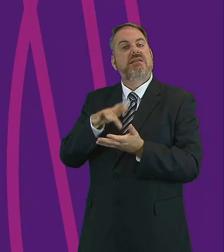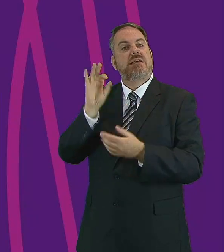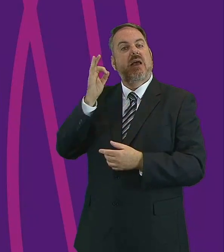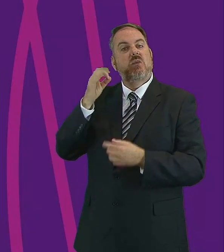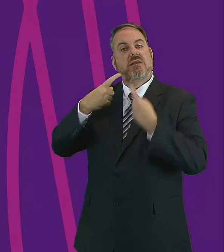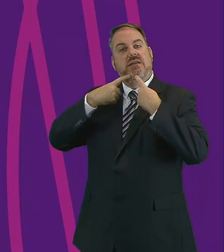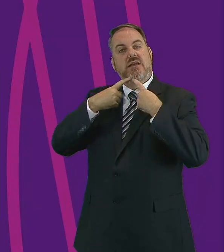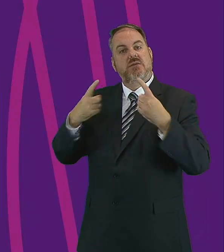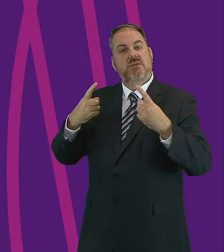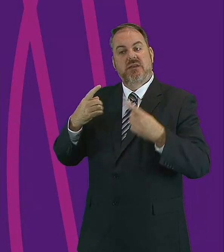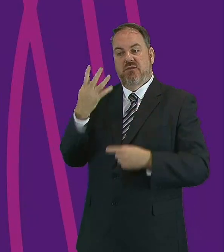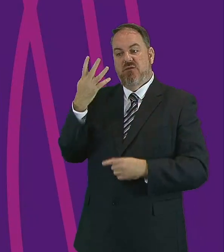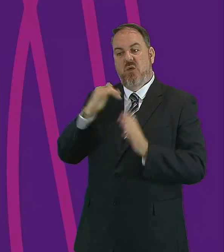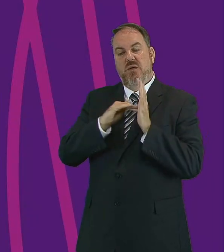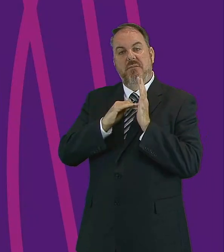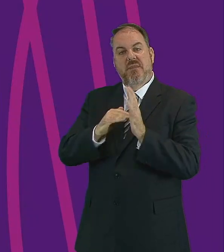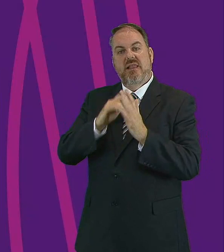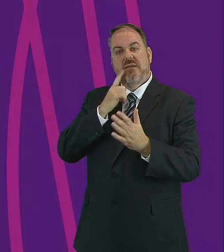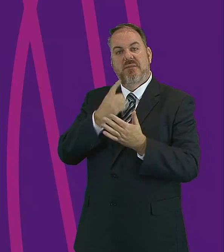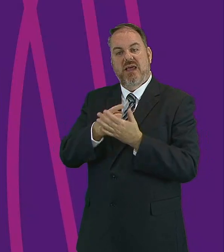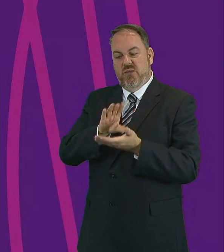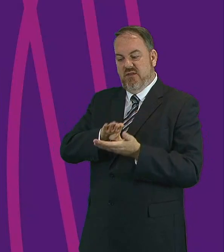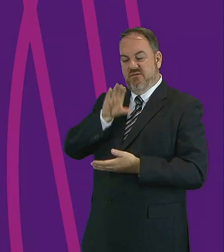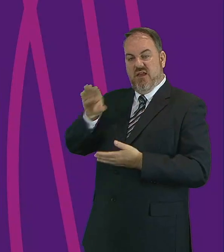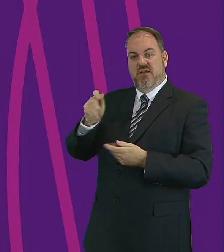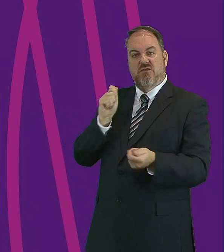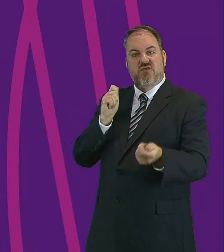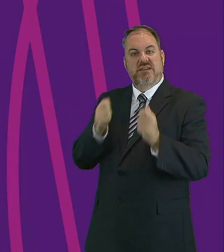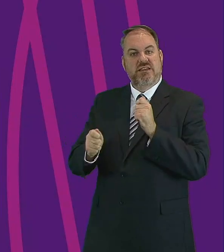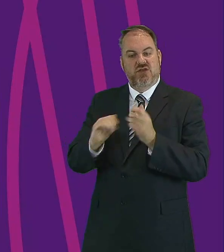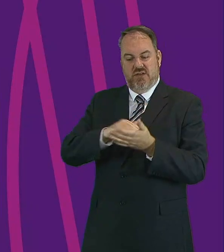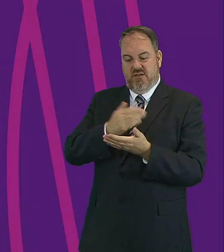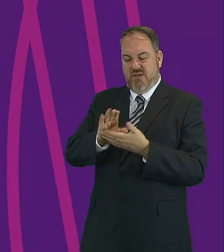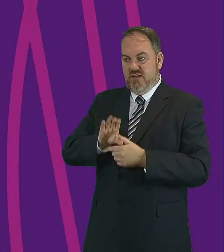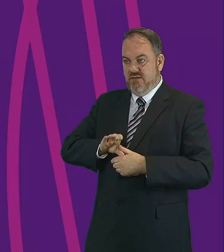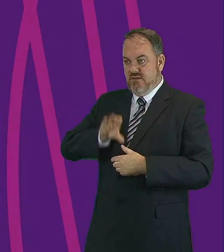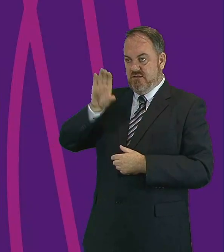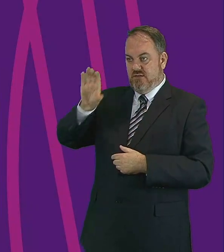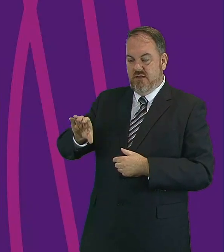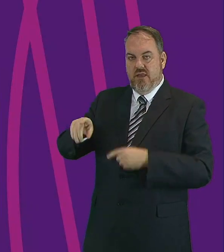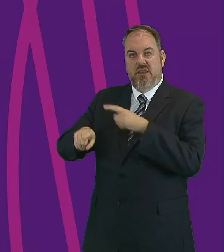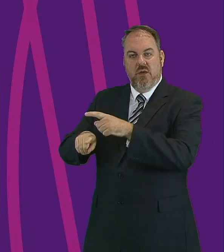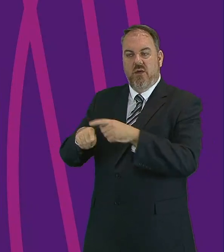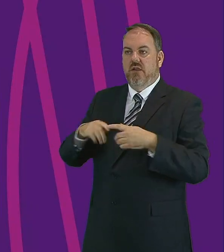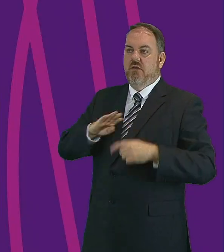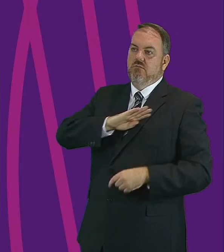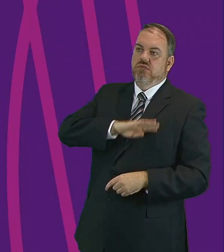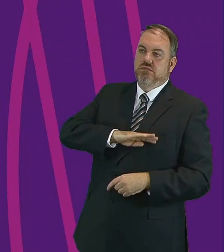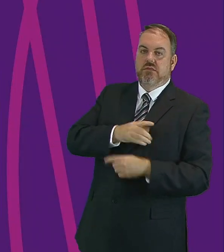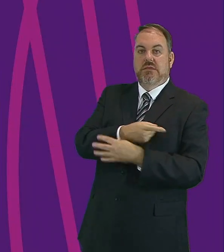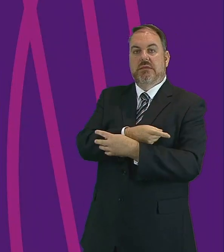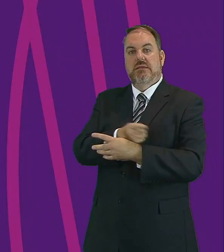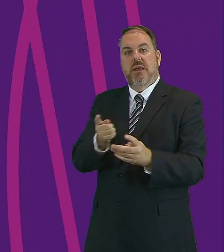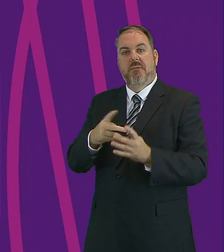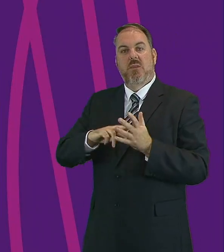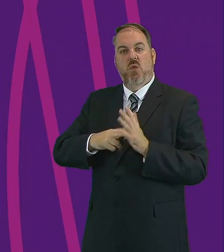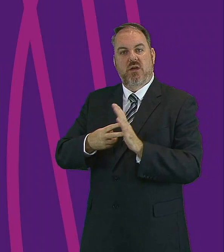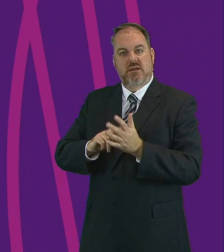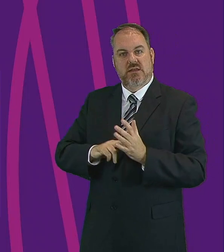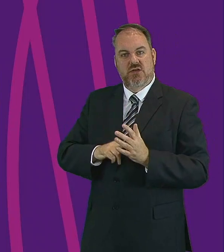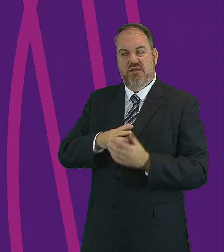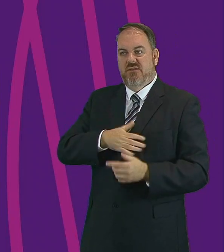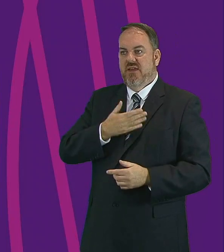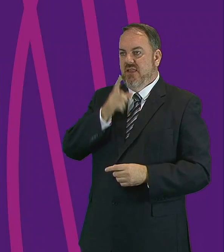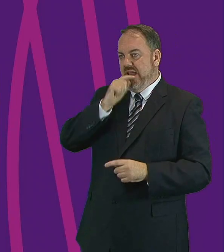of a £4 million transition fund, which does give welcome relief to some of these services that